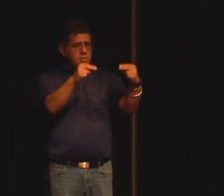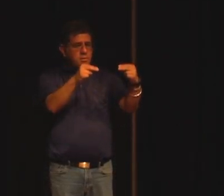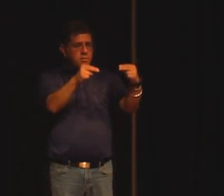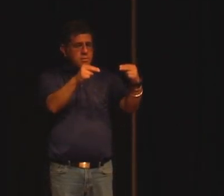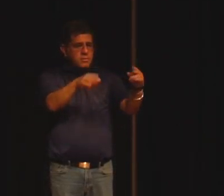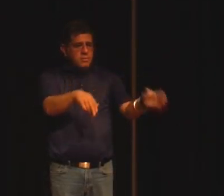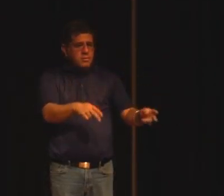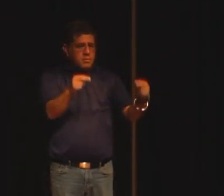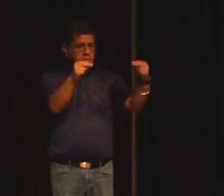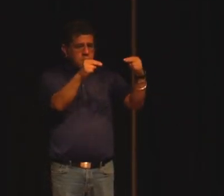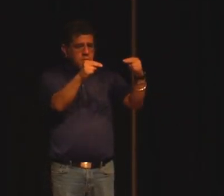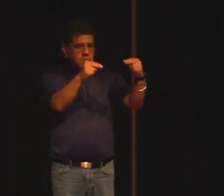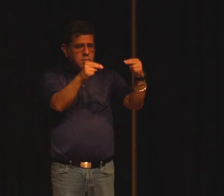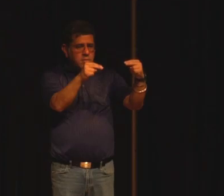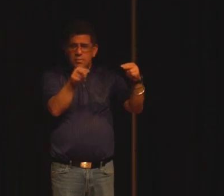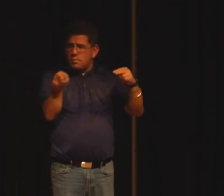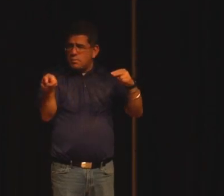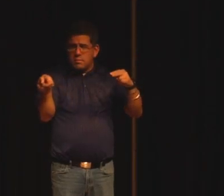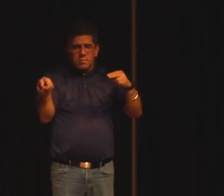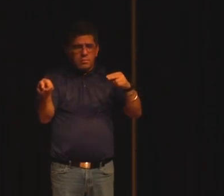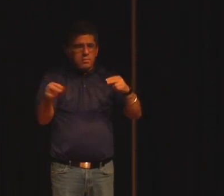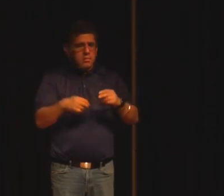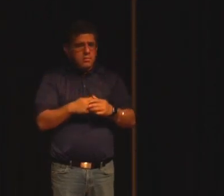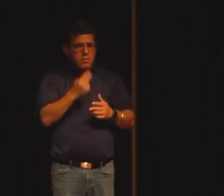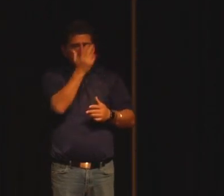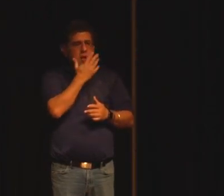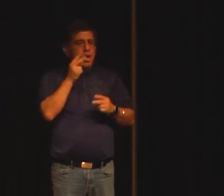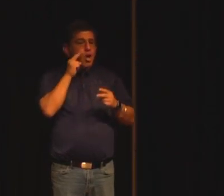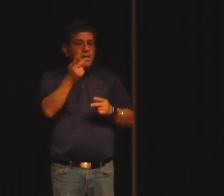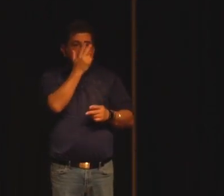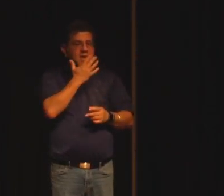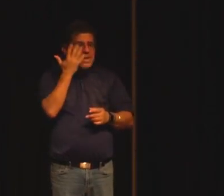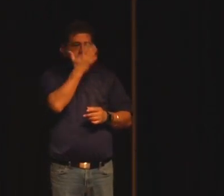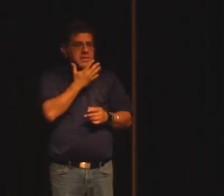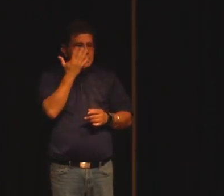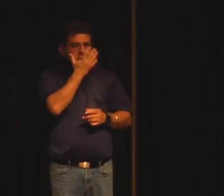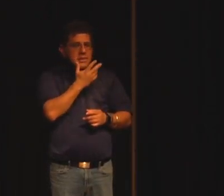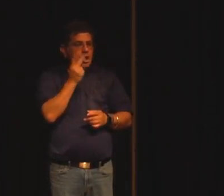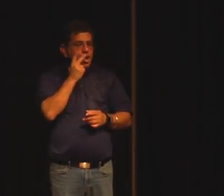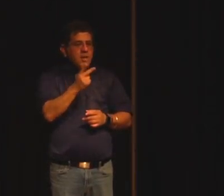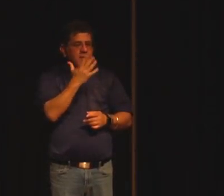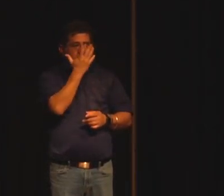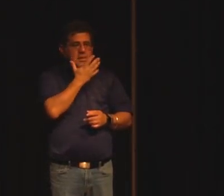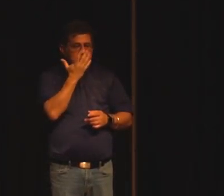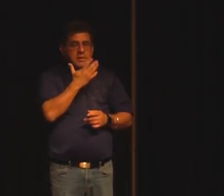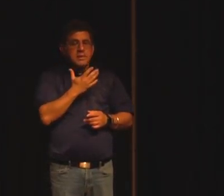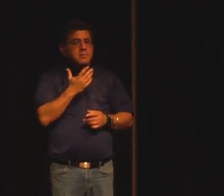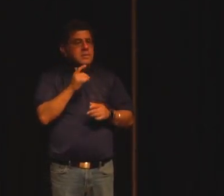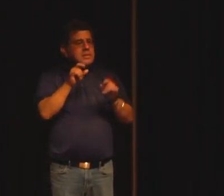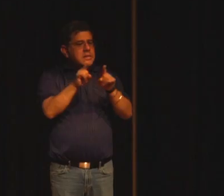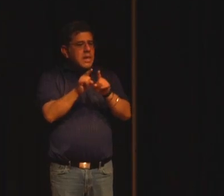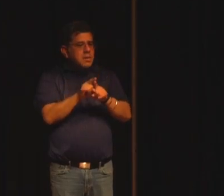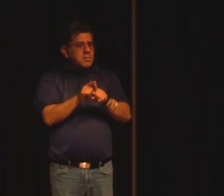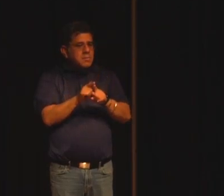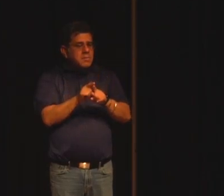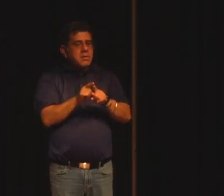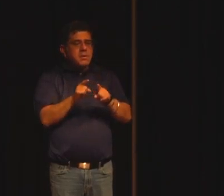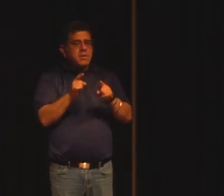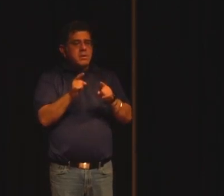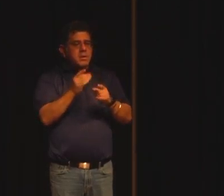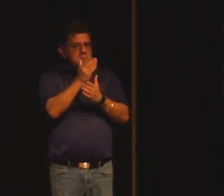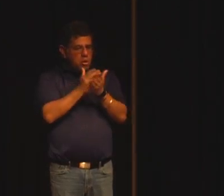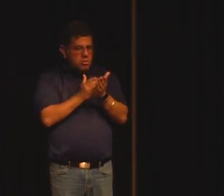maybe look at the face of the neighbor on the other side. Faces are made of basically the same parts. And